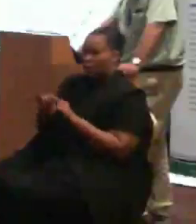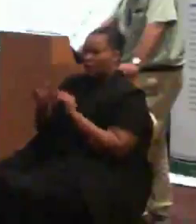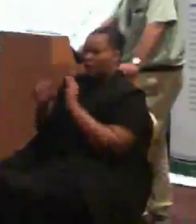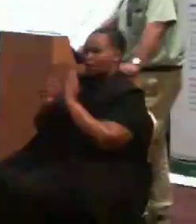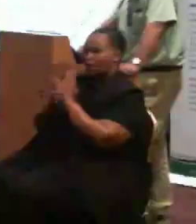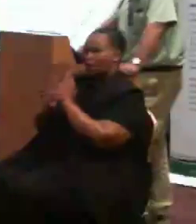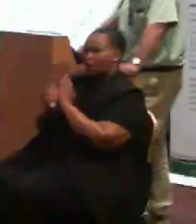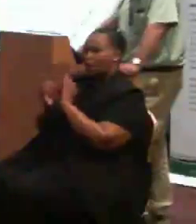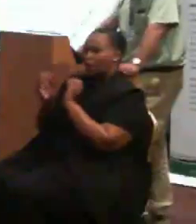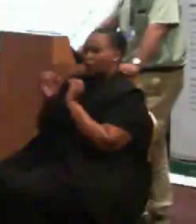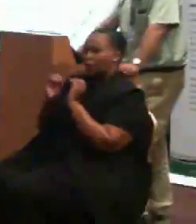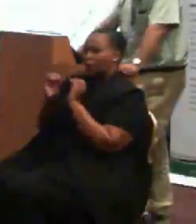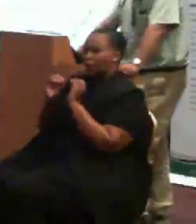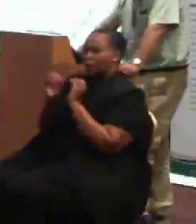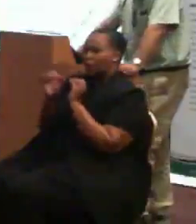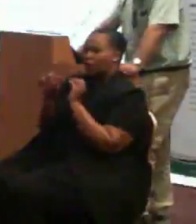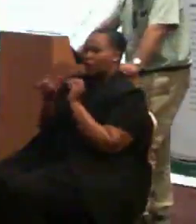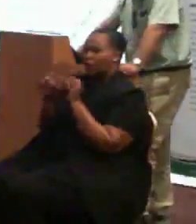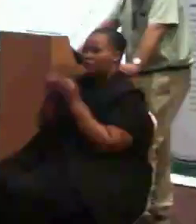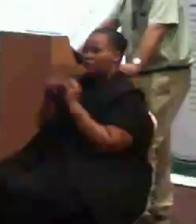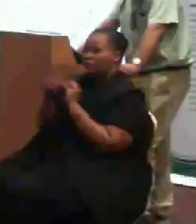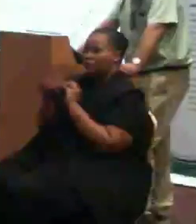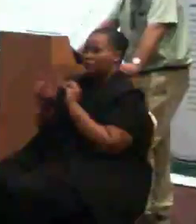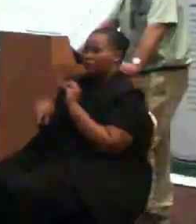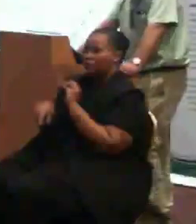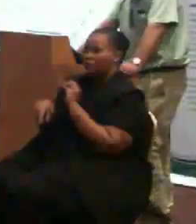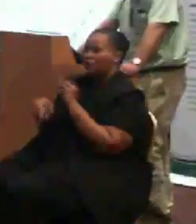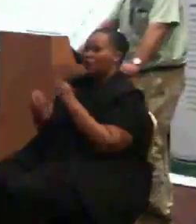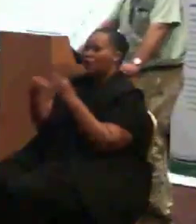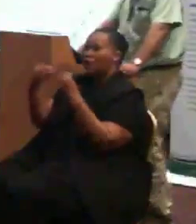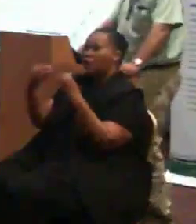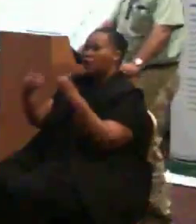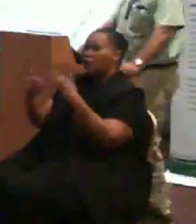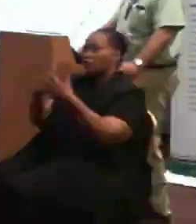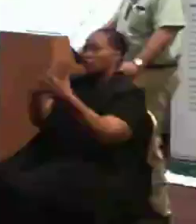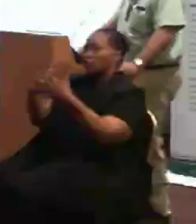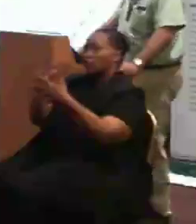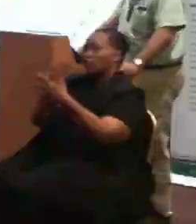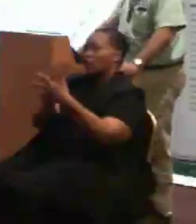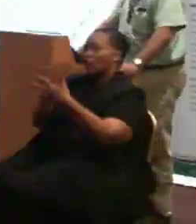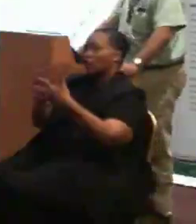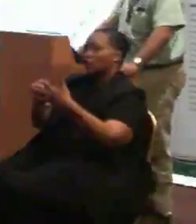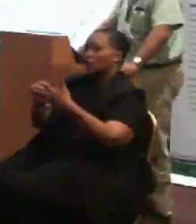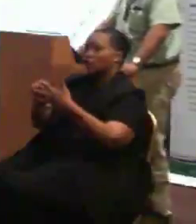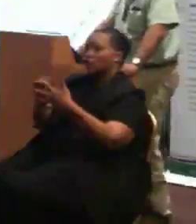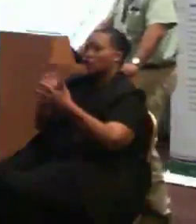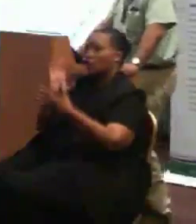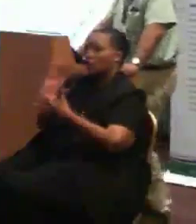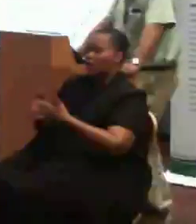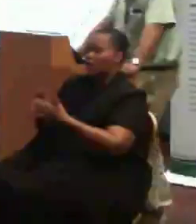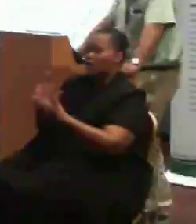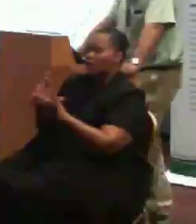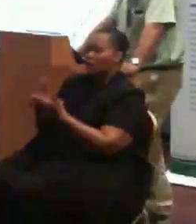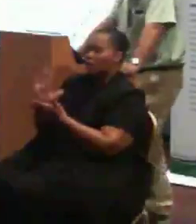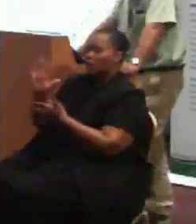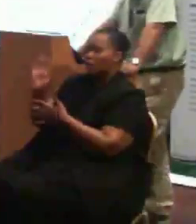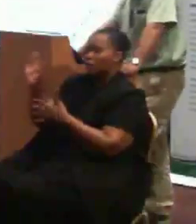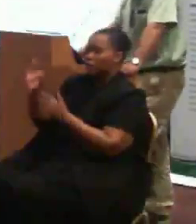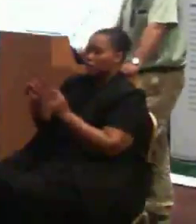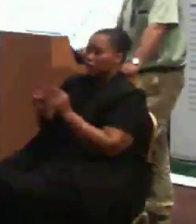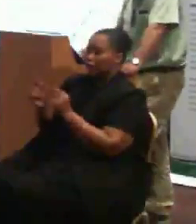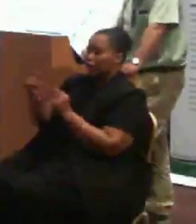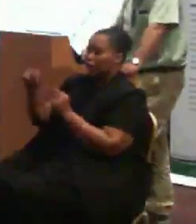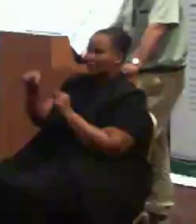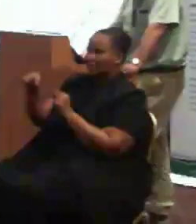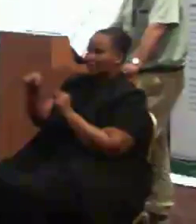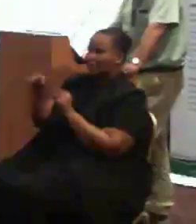have to fix this. The business model asks the public for 15% increase on top of the already approved 4%